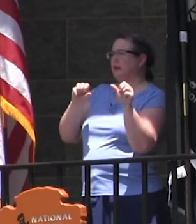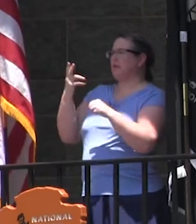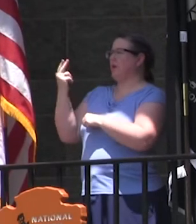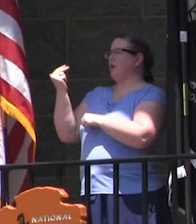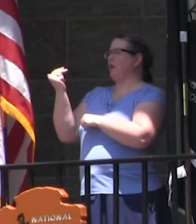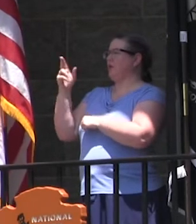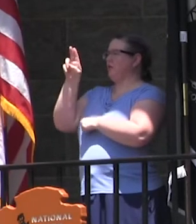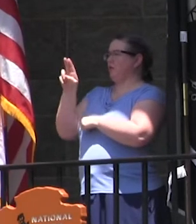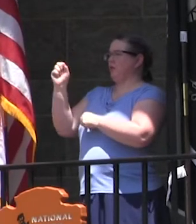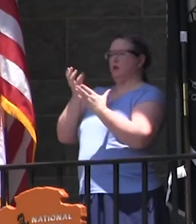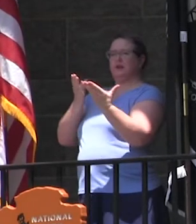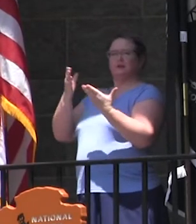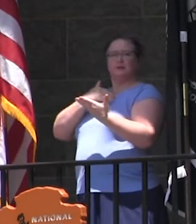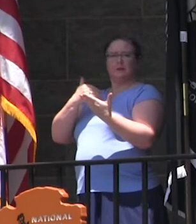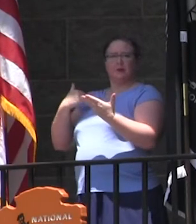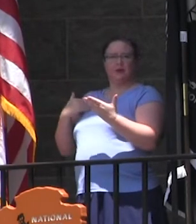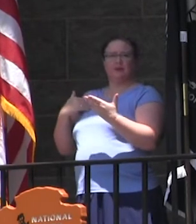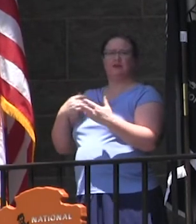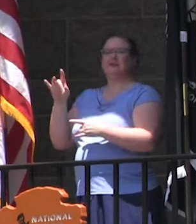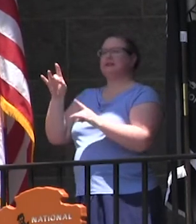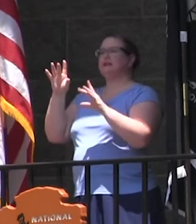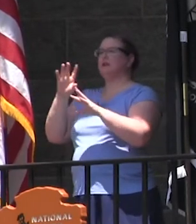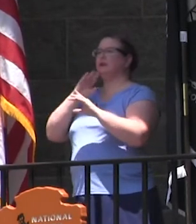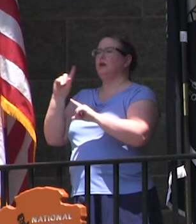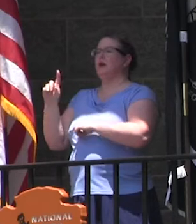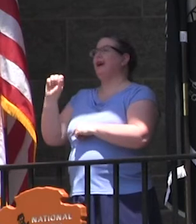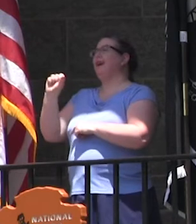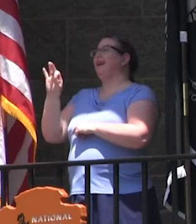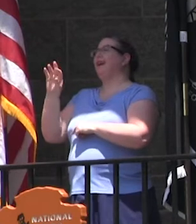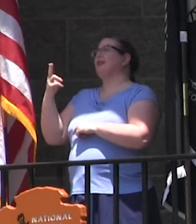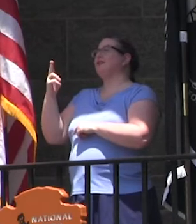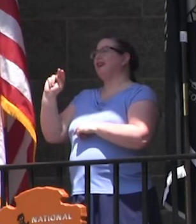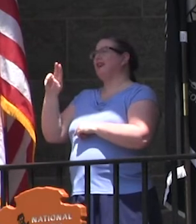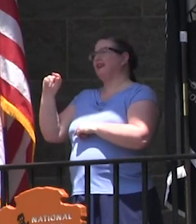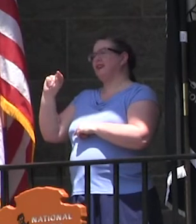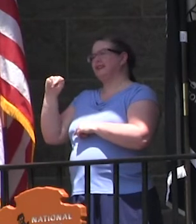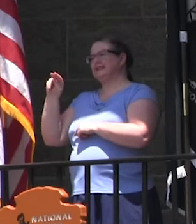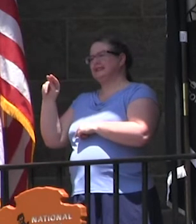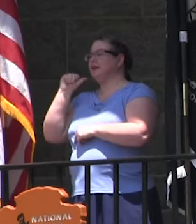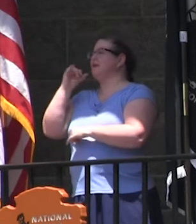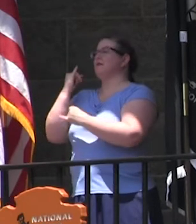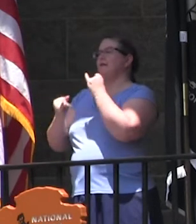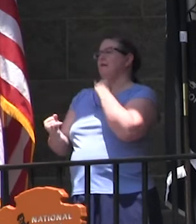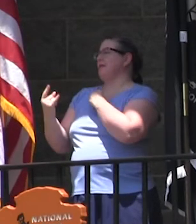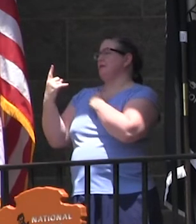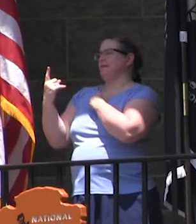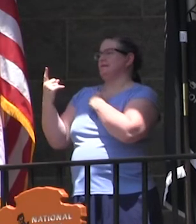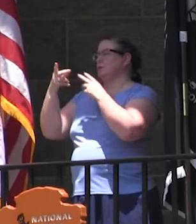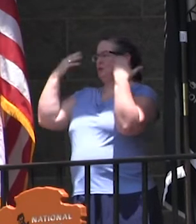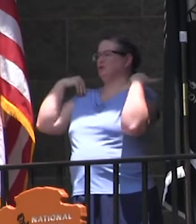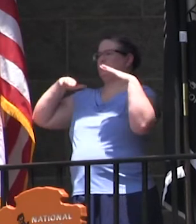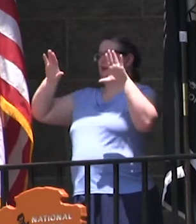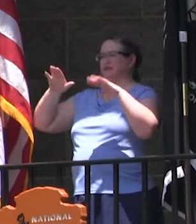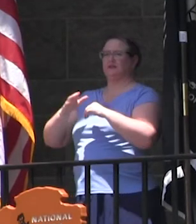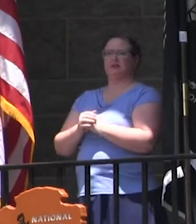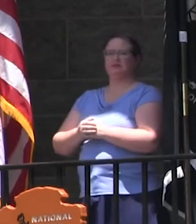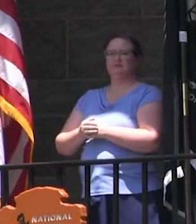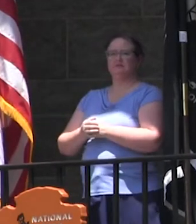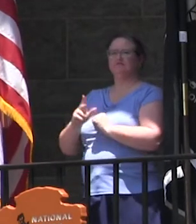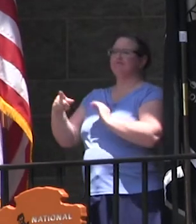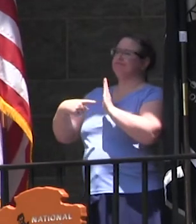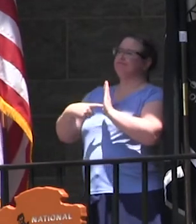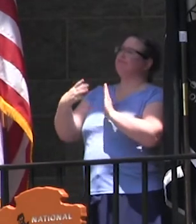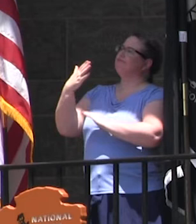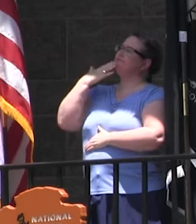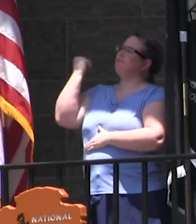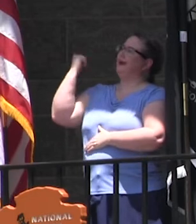service members who died during a terrorist bombing in Afghanistan last August will not be the last American heroes to make such a sacrifice, but they represent the